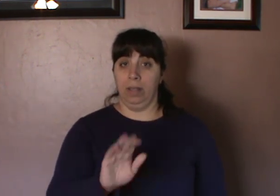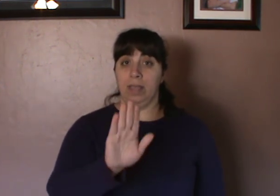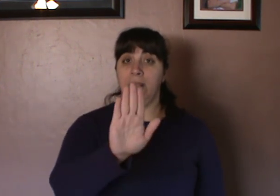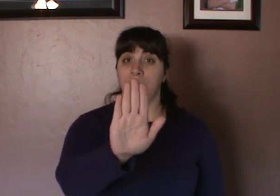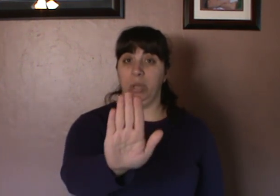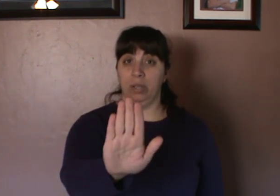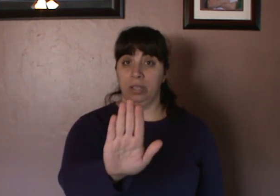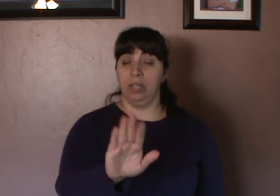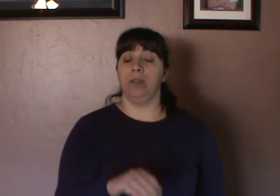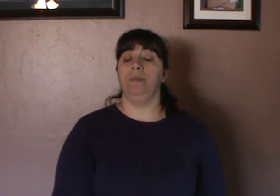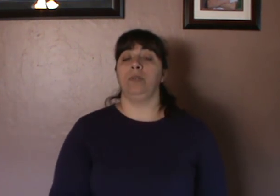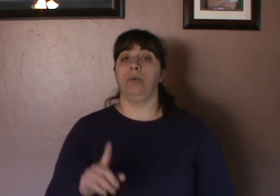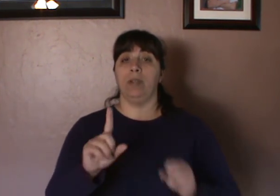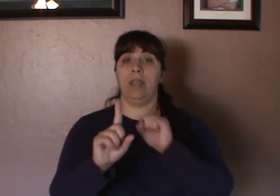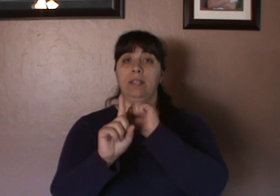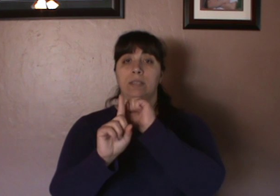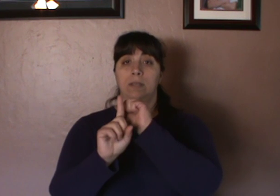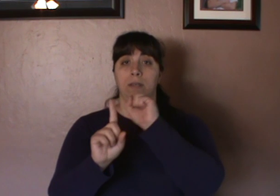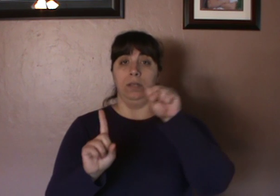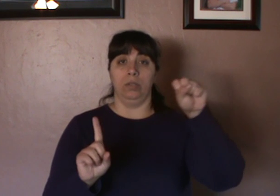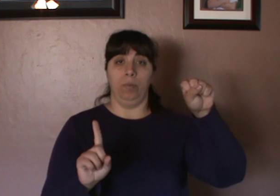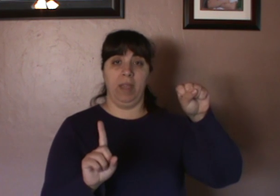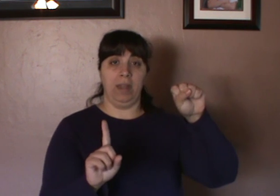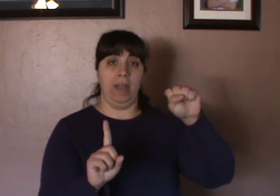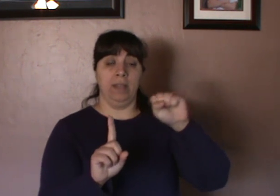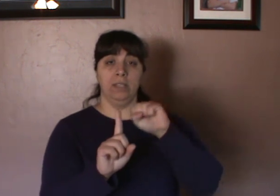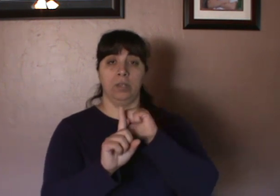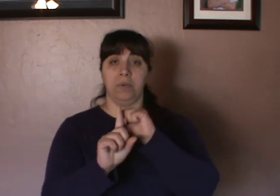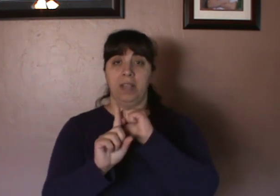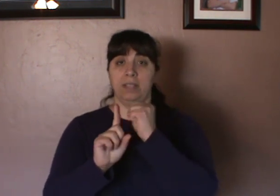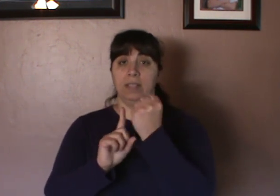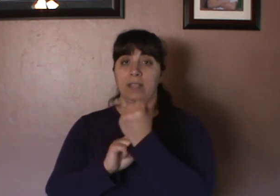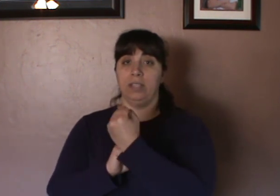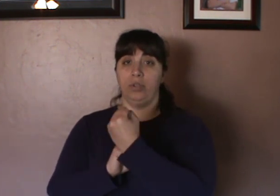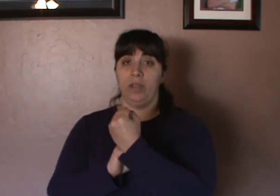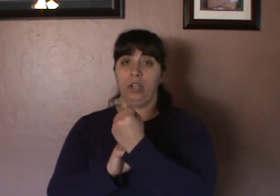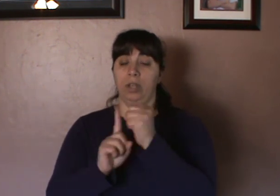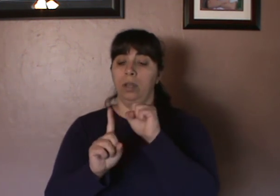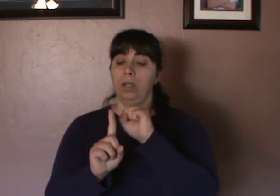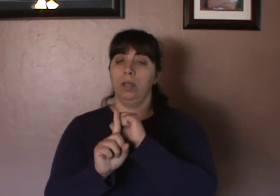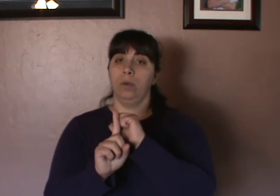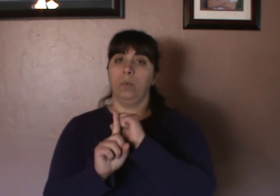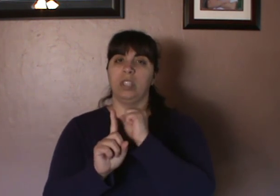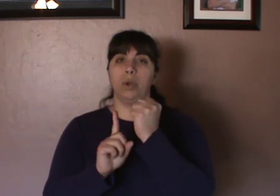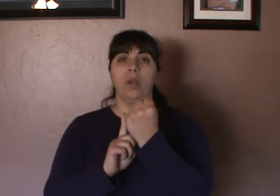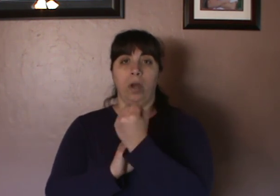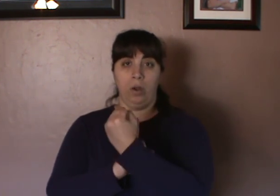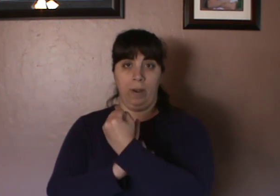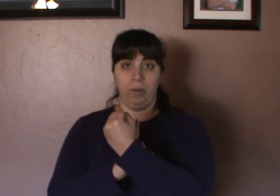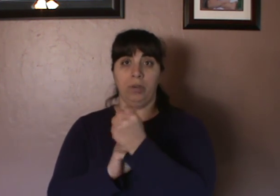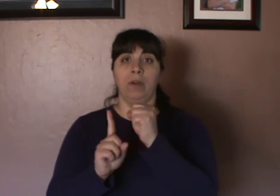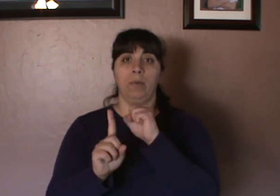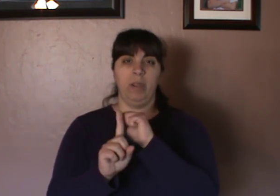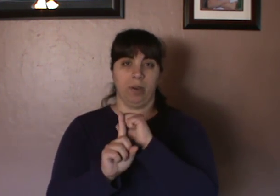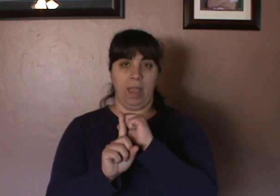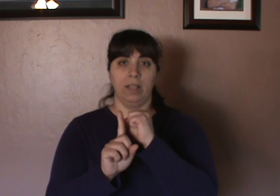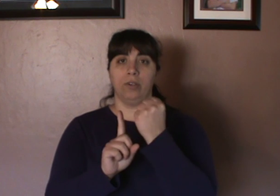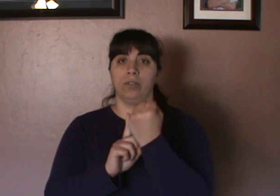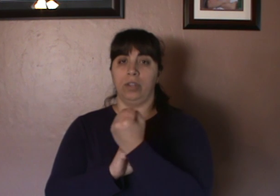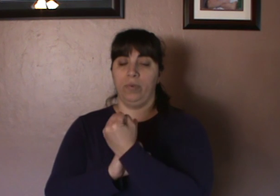that belongs to you, your case. So we'll make an S. So case is like situation. What's going on around you? That would be your case, your